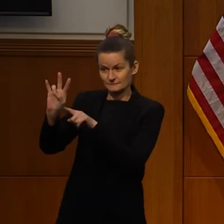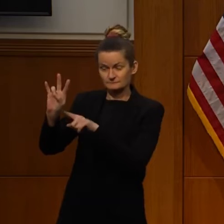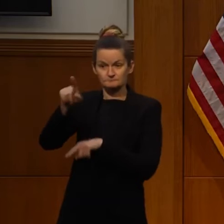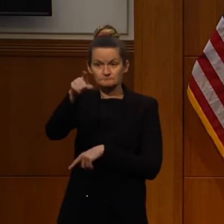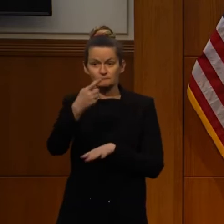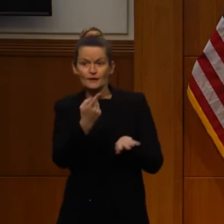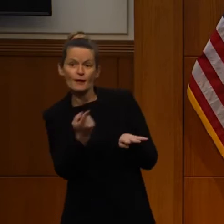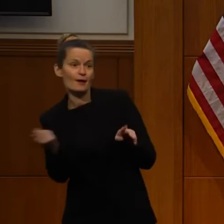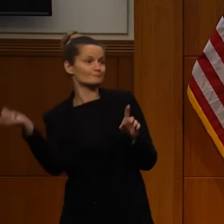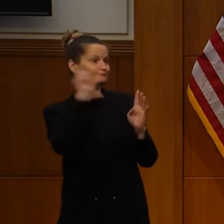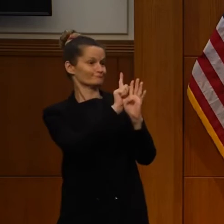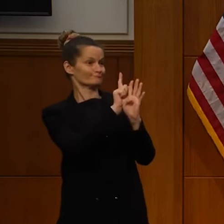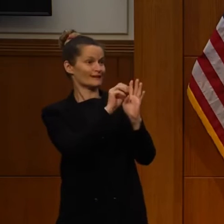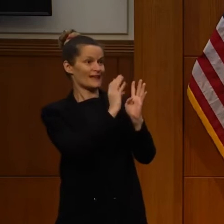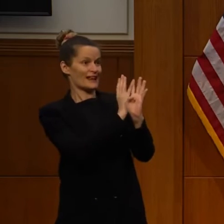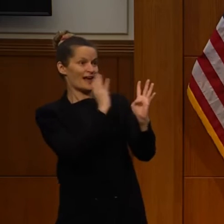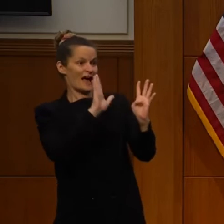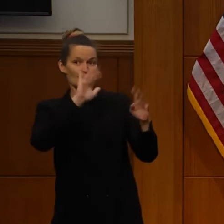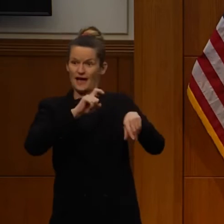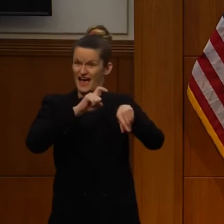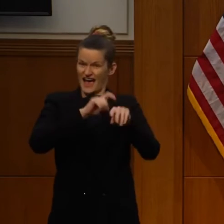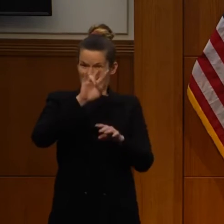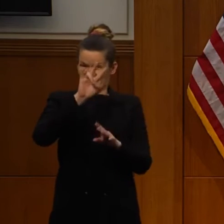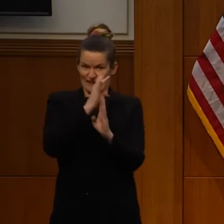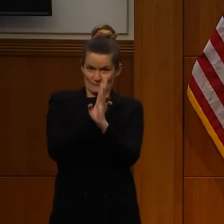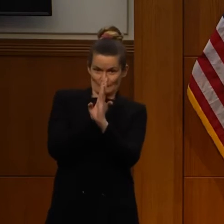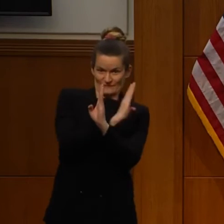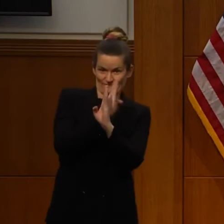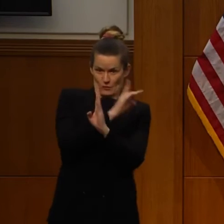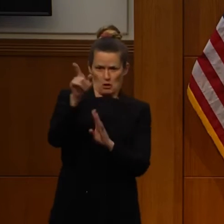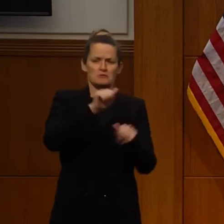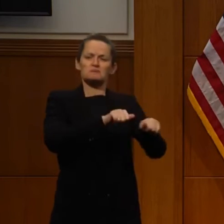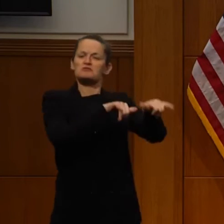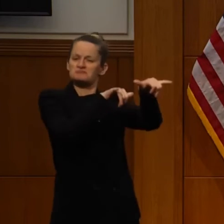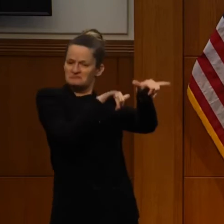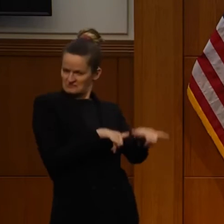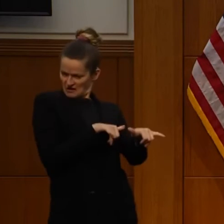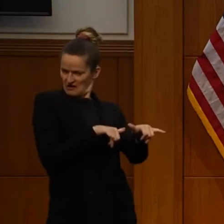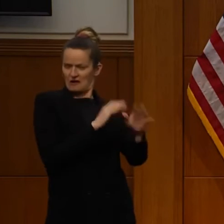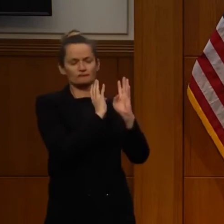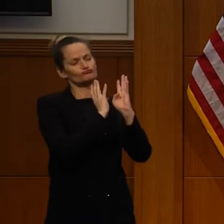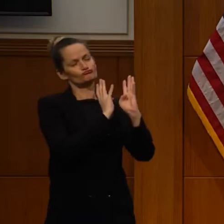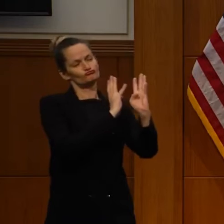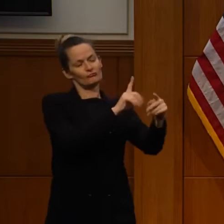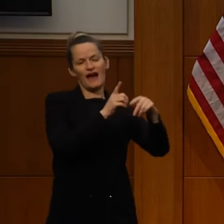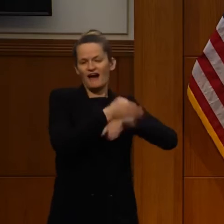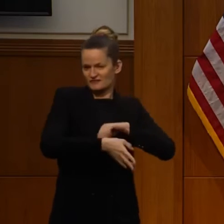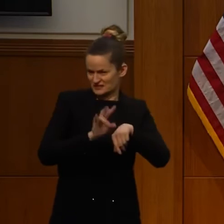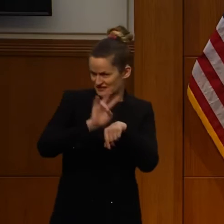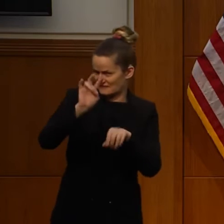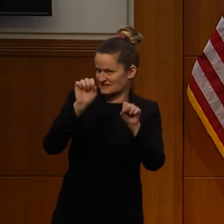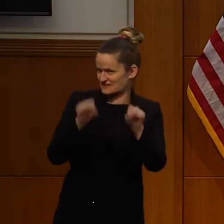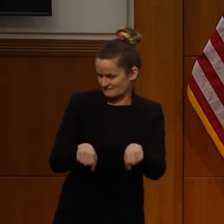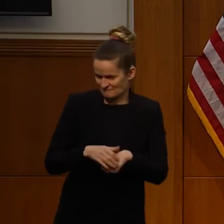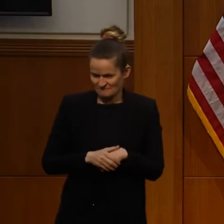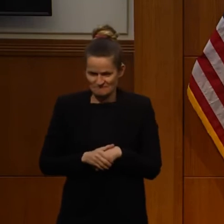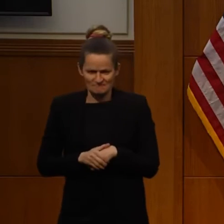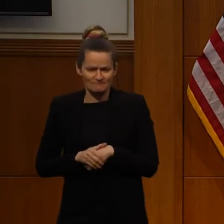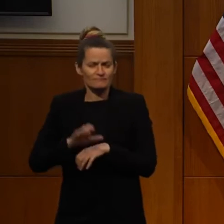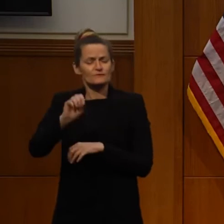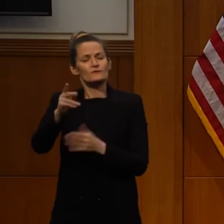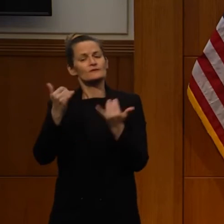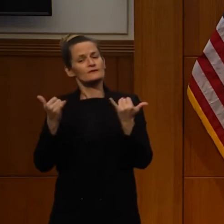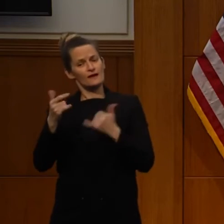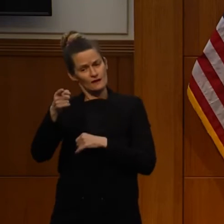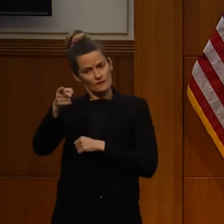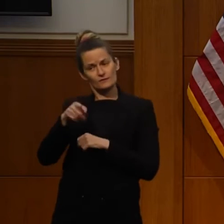Just some updates on some of the issues that we spoke about earlier today. The Wythe County Spiller Elementary School precinct, their power was